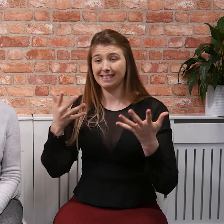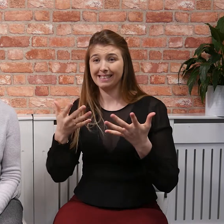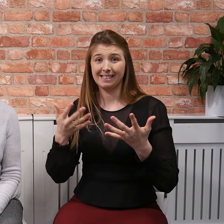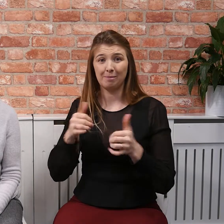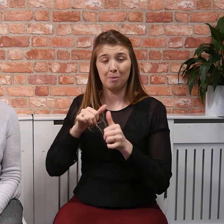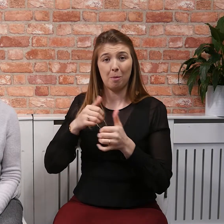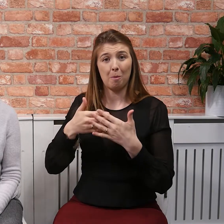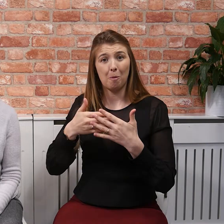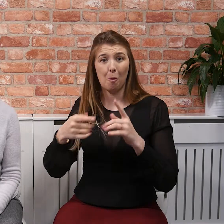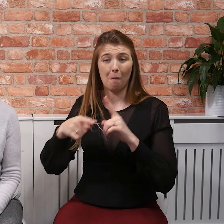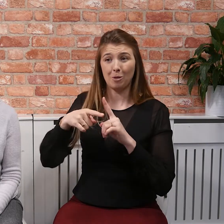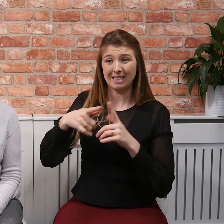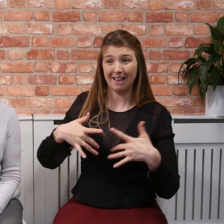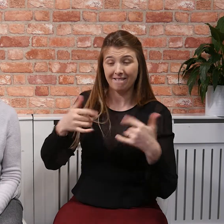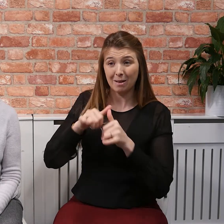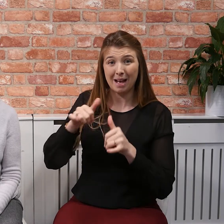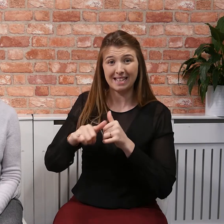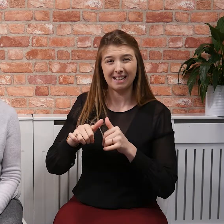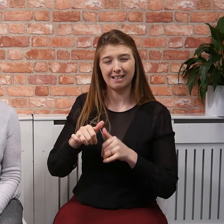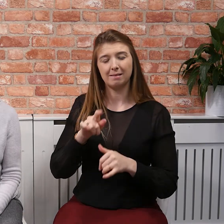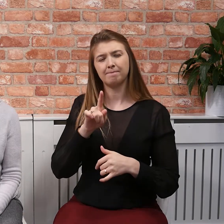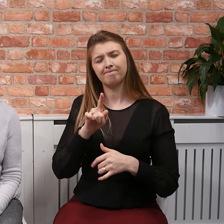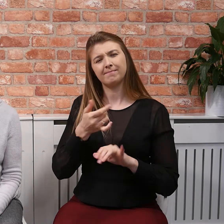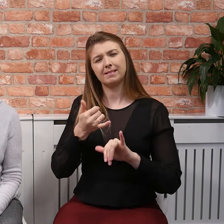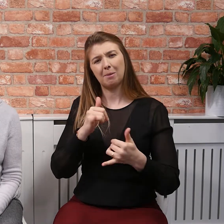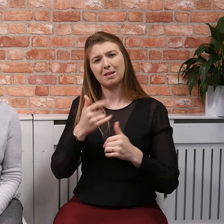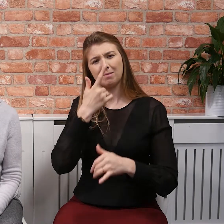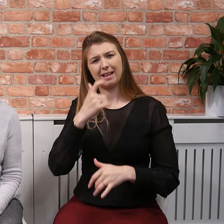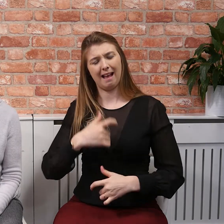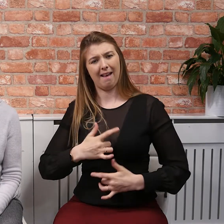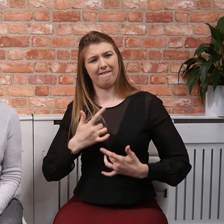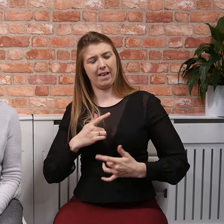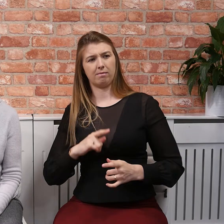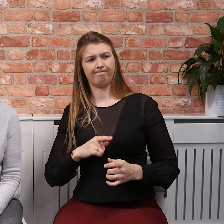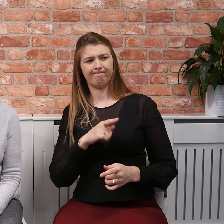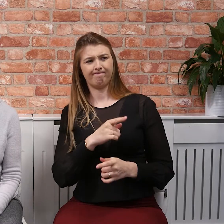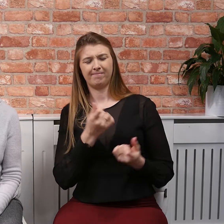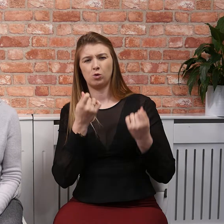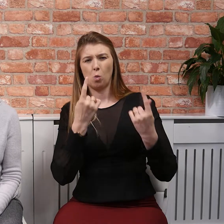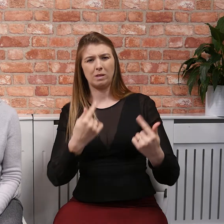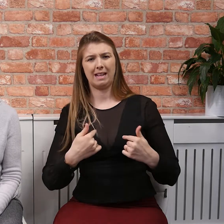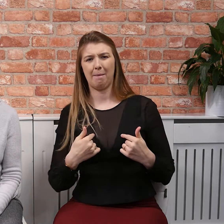make you feel that nobody's really listening and nobody's really understanding.